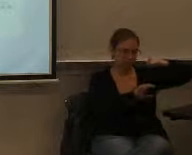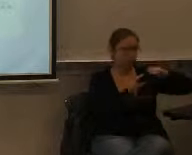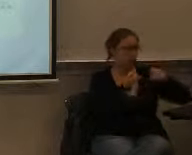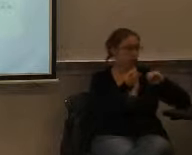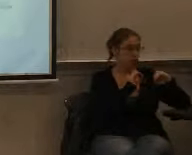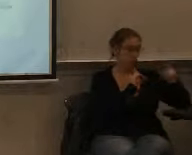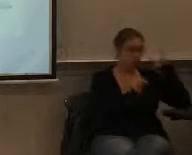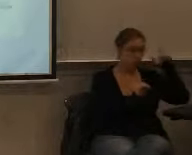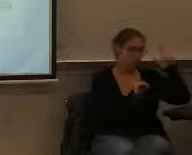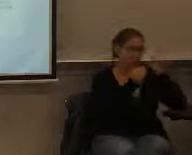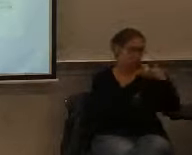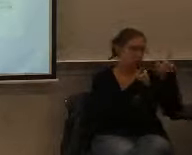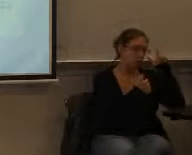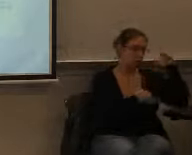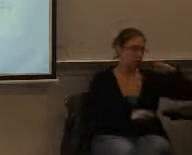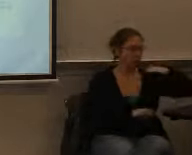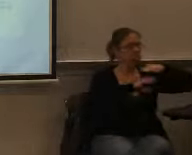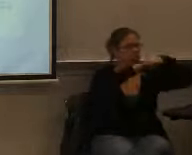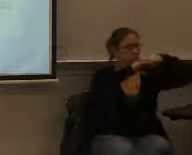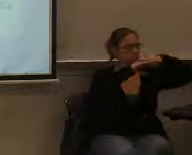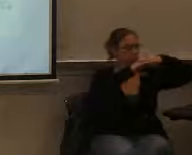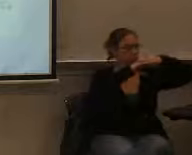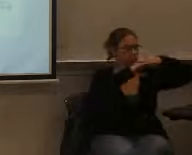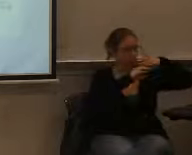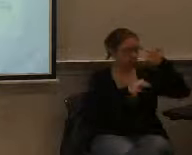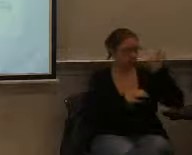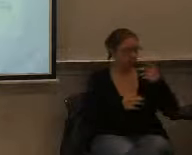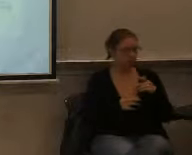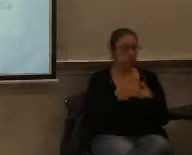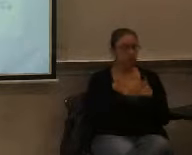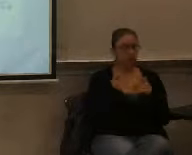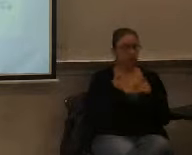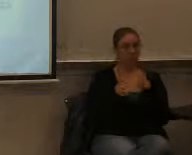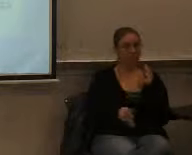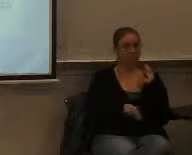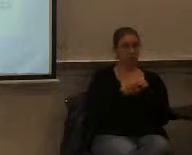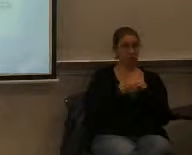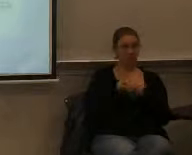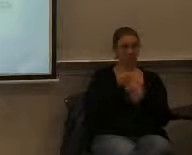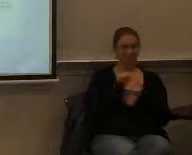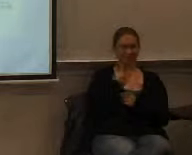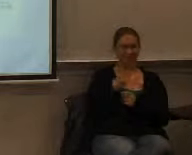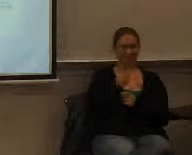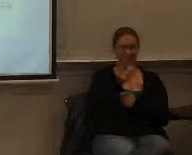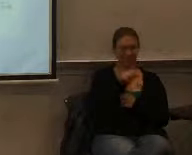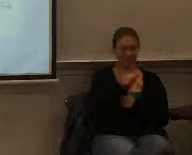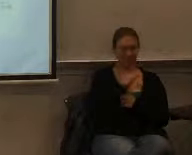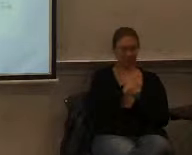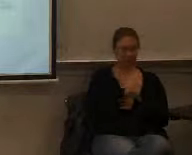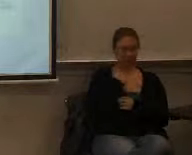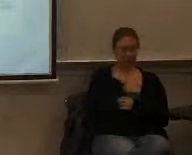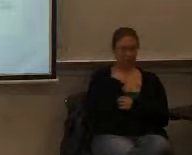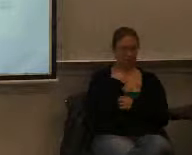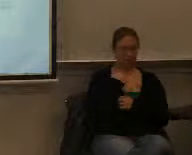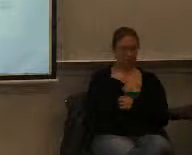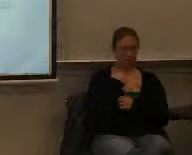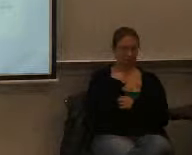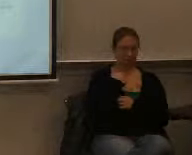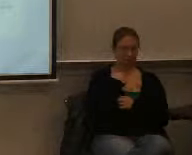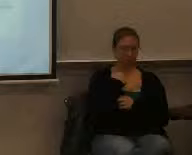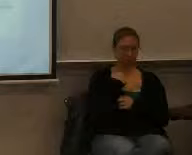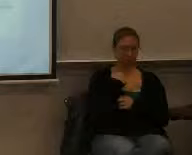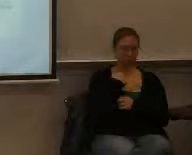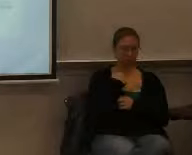complex adaptation. In addition to that, Daphnia some species of Daphnia actually have